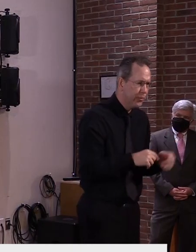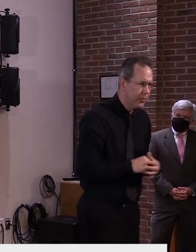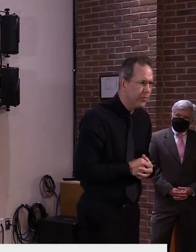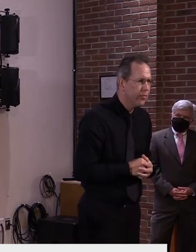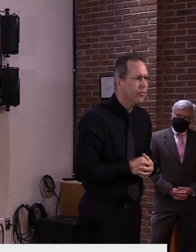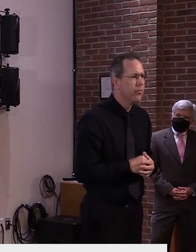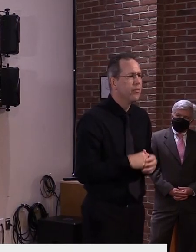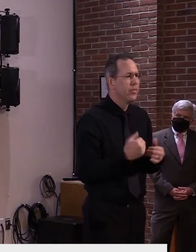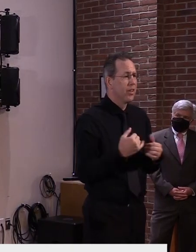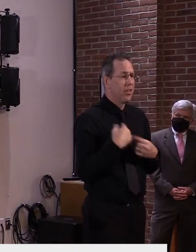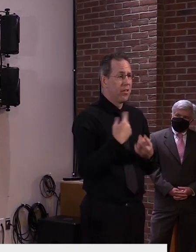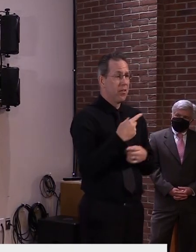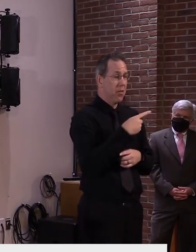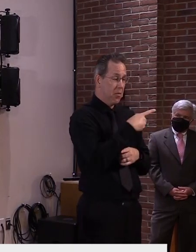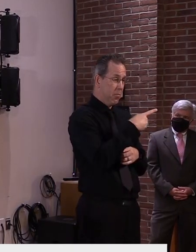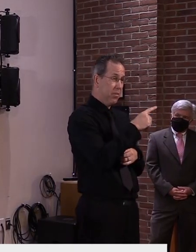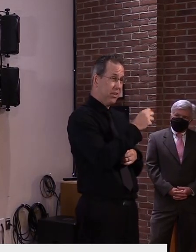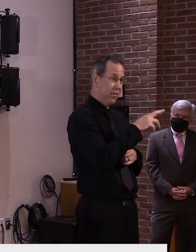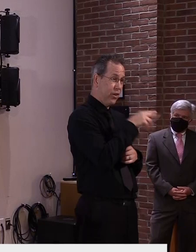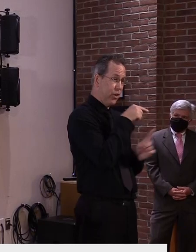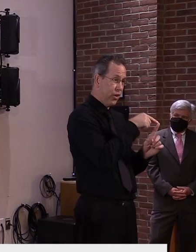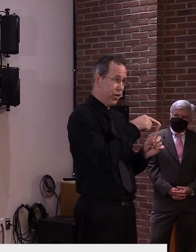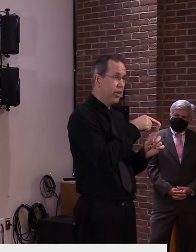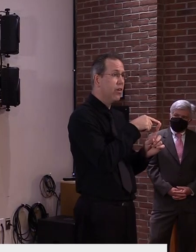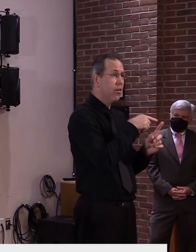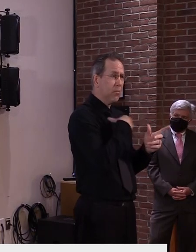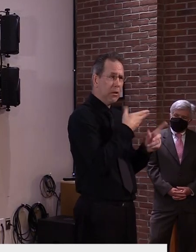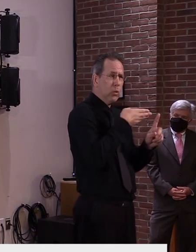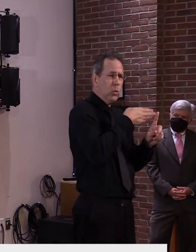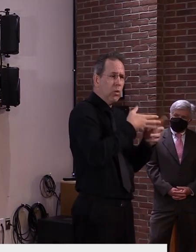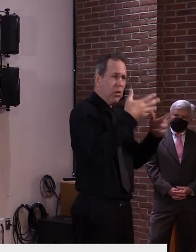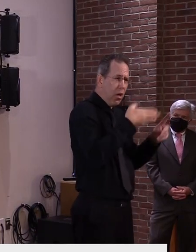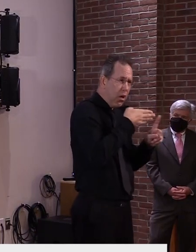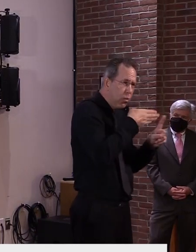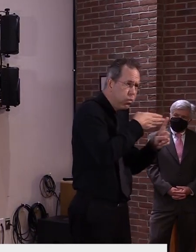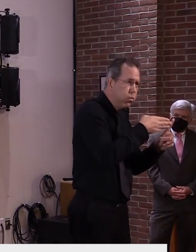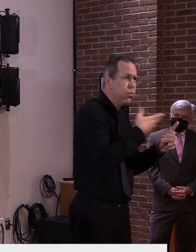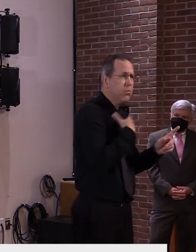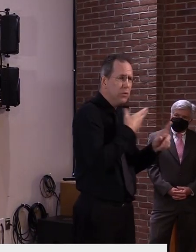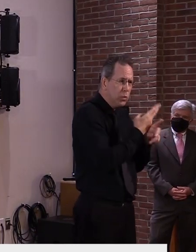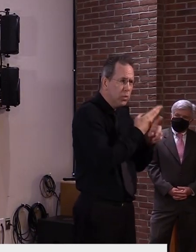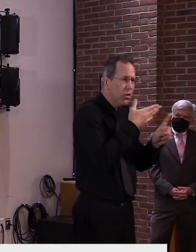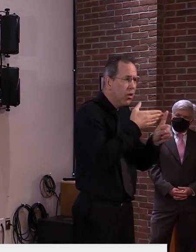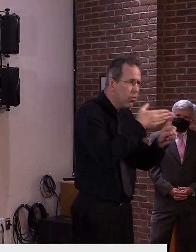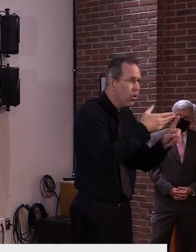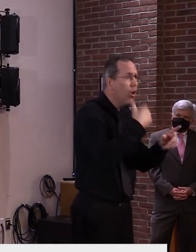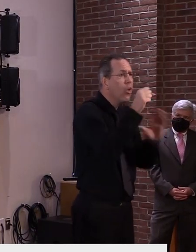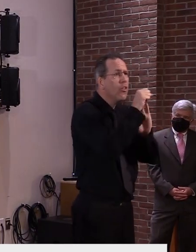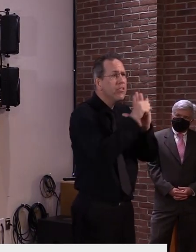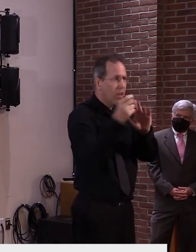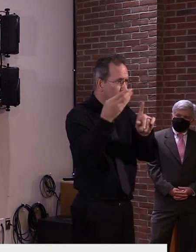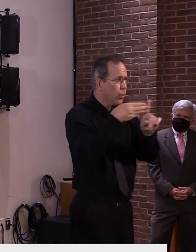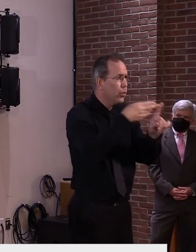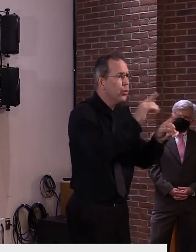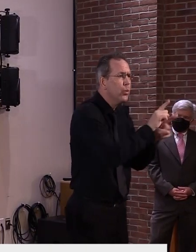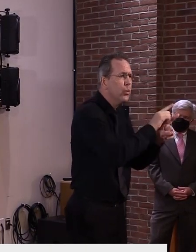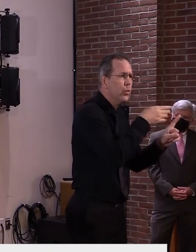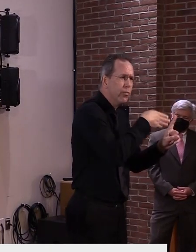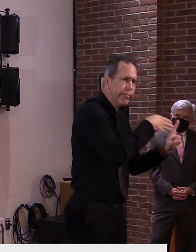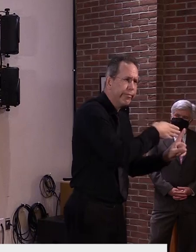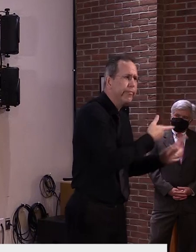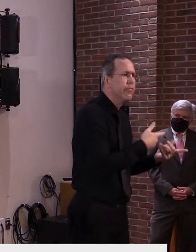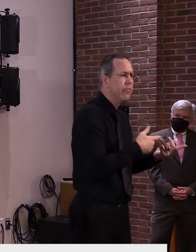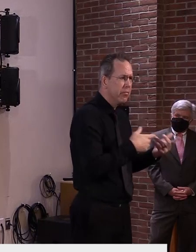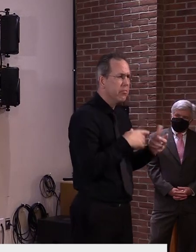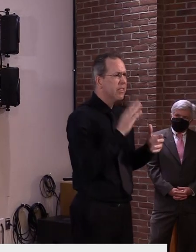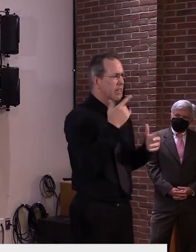extensively both in Vermont and nationally and internationally, I would certainly say they should be able to rely